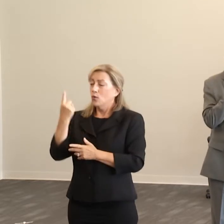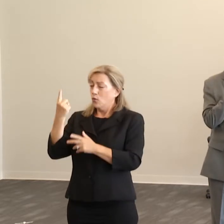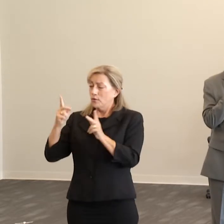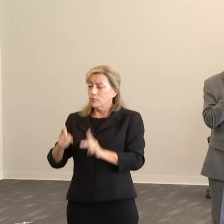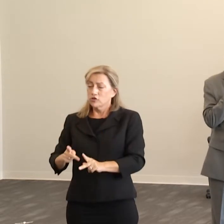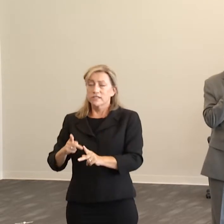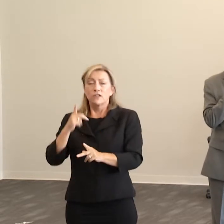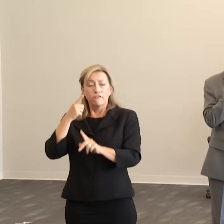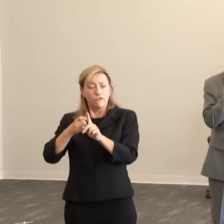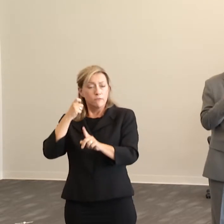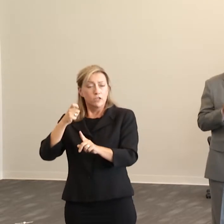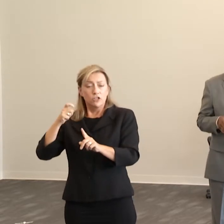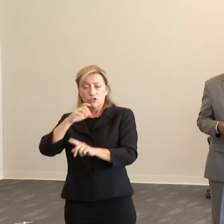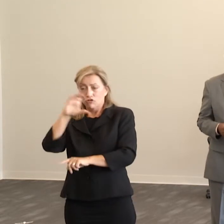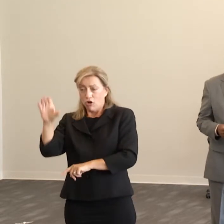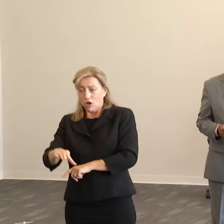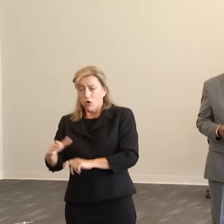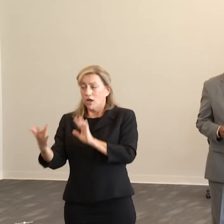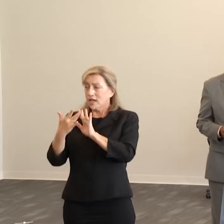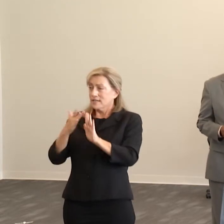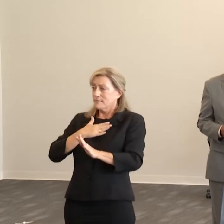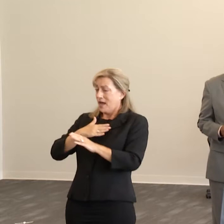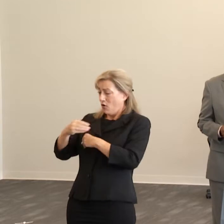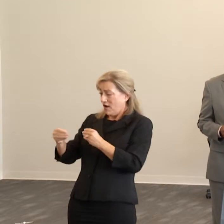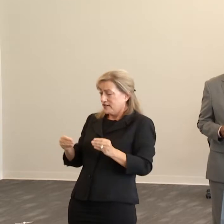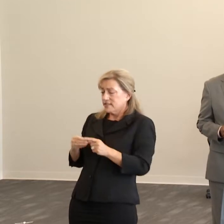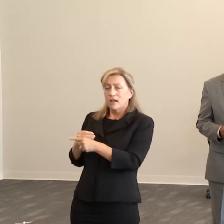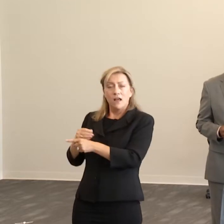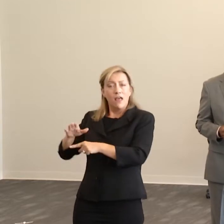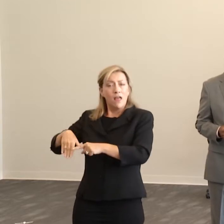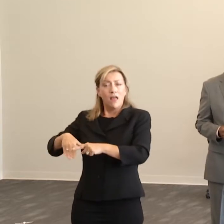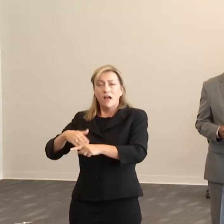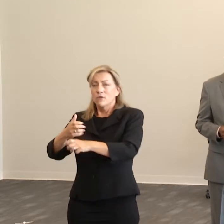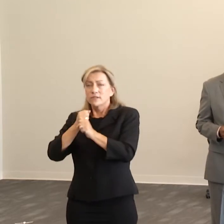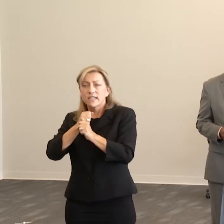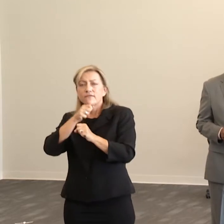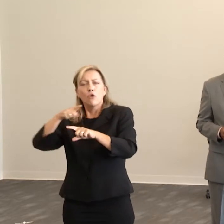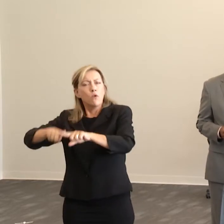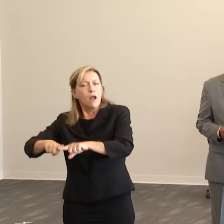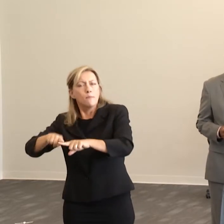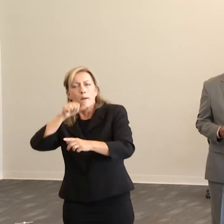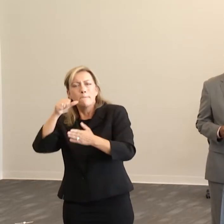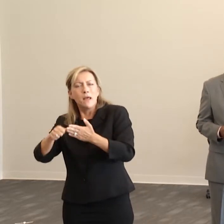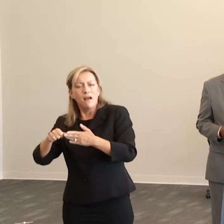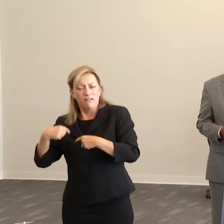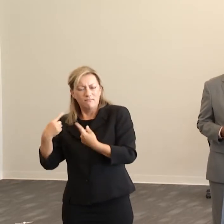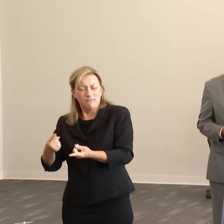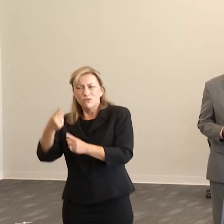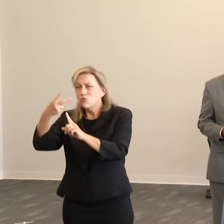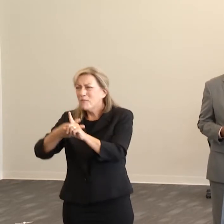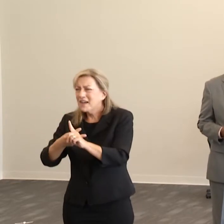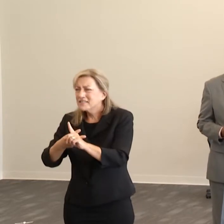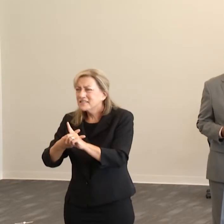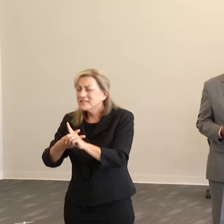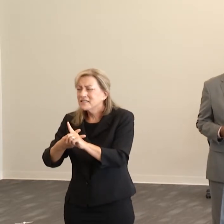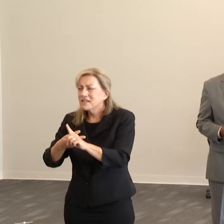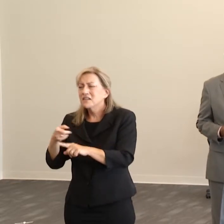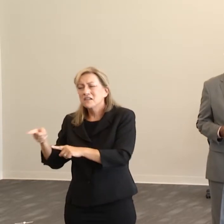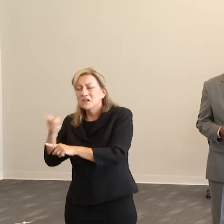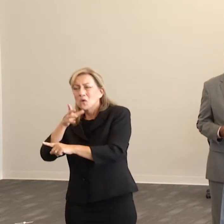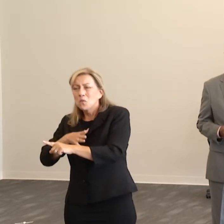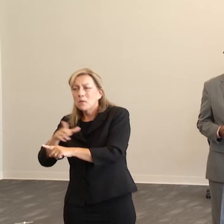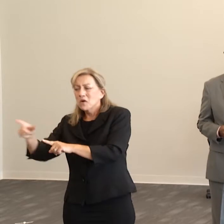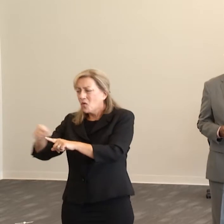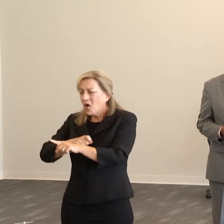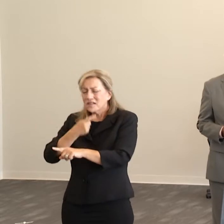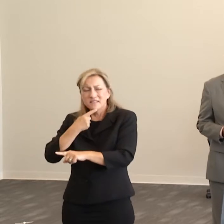who contacted our office had not been receiving reliable mail deliveries for the past 2 months. She called us and